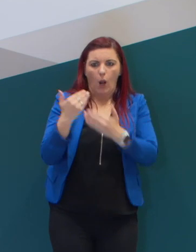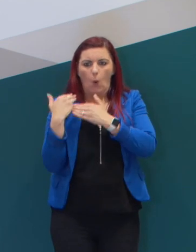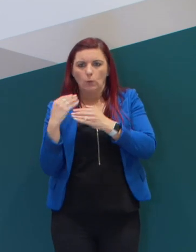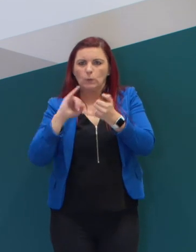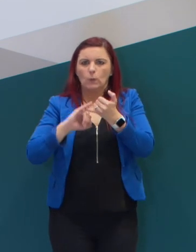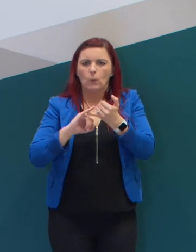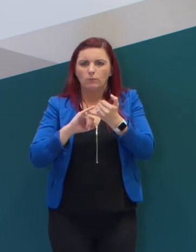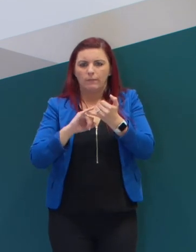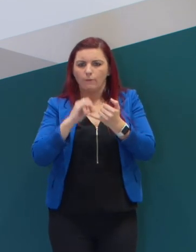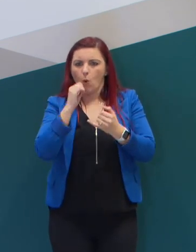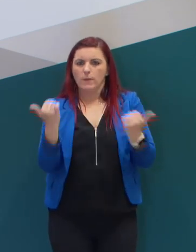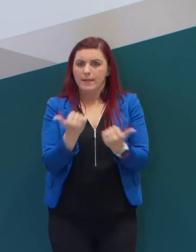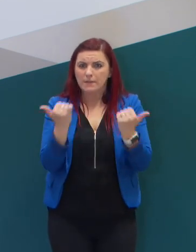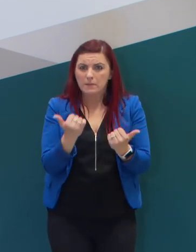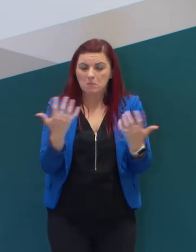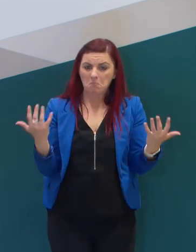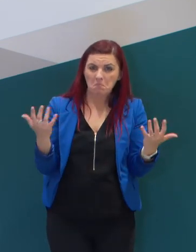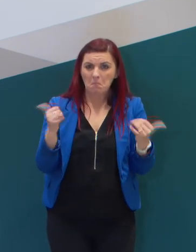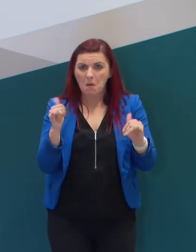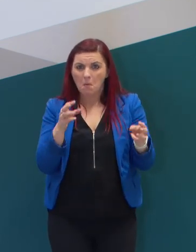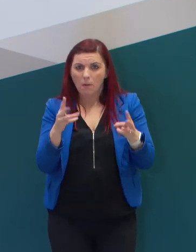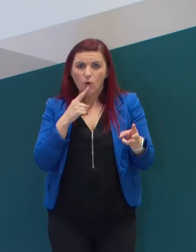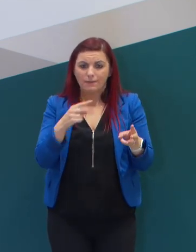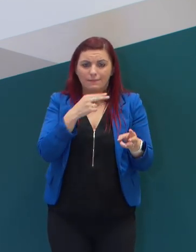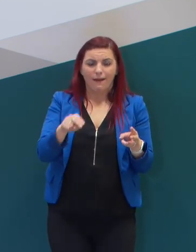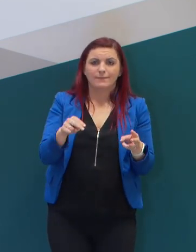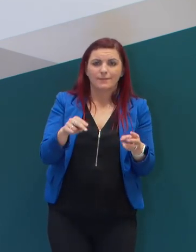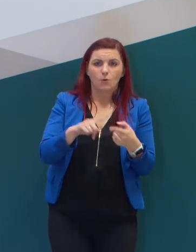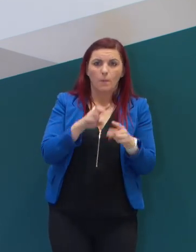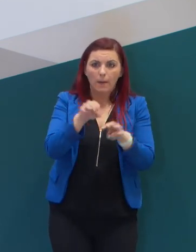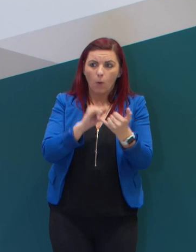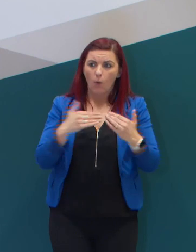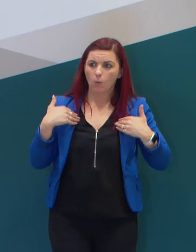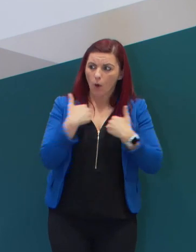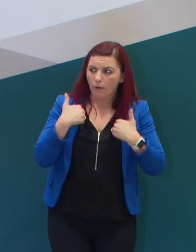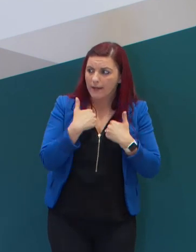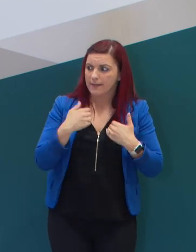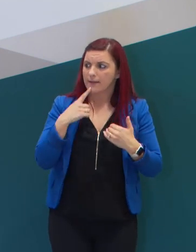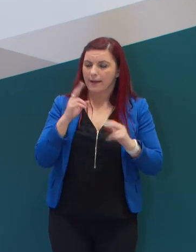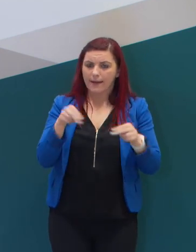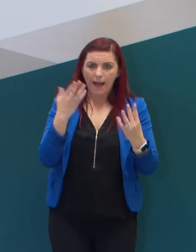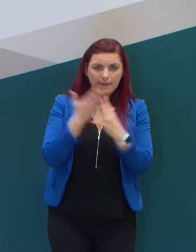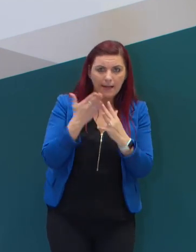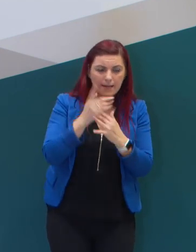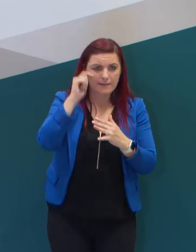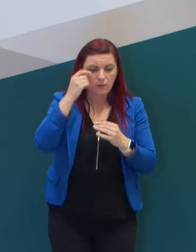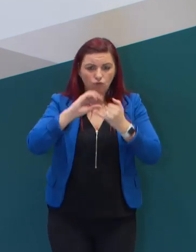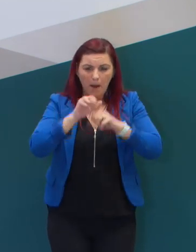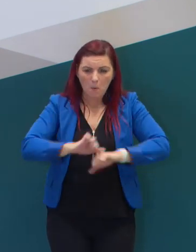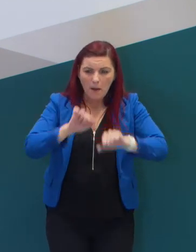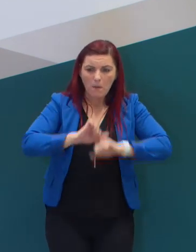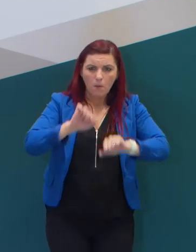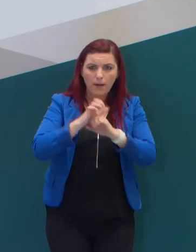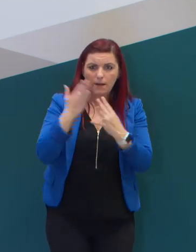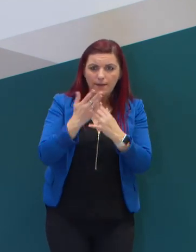much viral load, and therefore the test is much less sensitive. So for people who are worried and trying to access a test to eliminate worry,